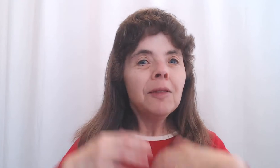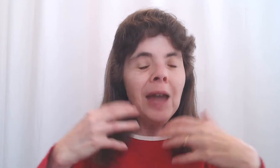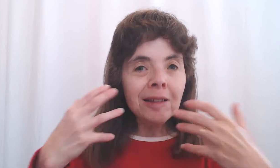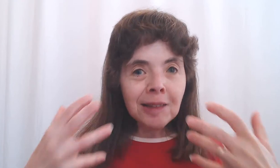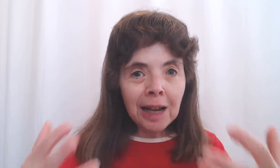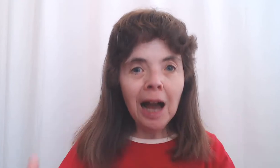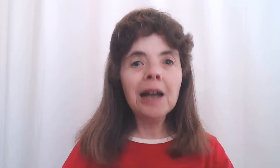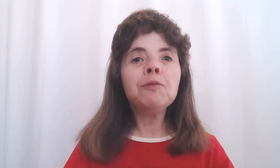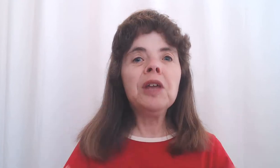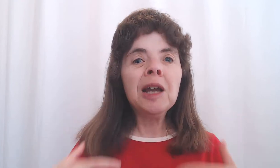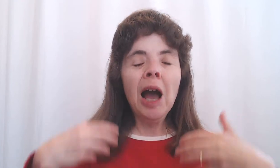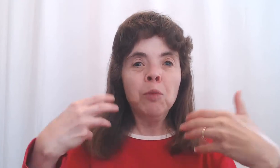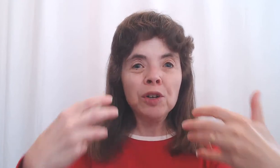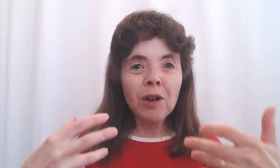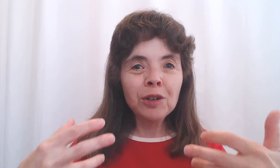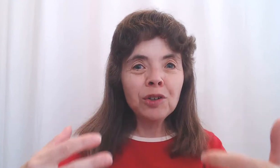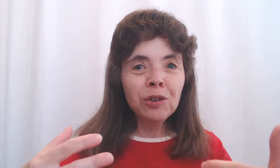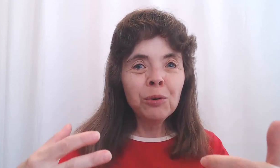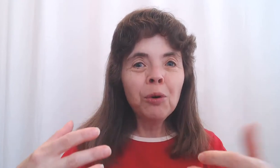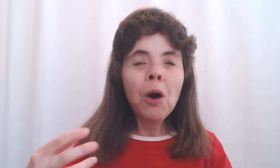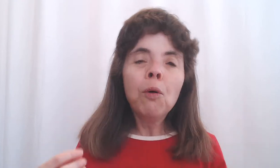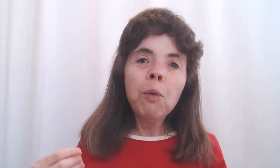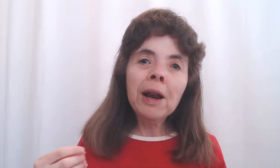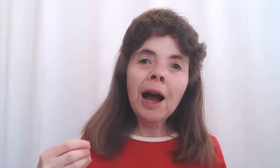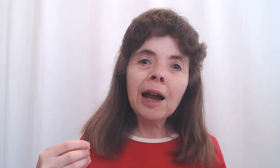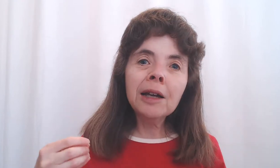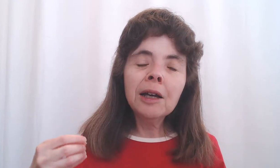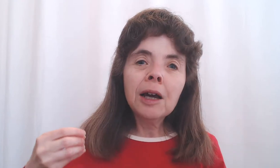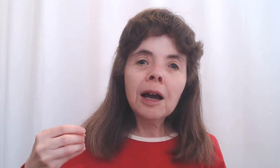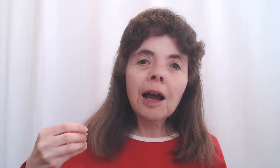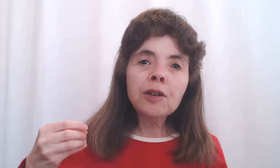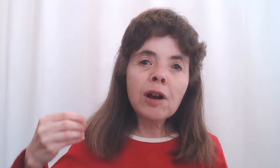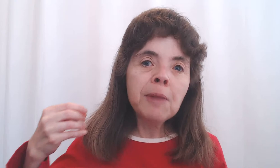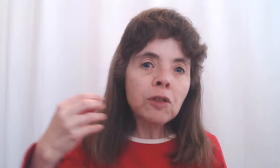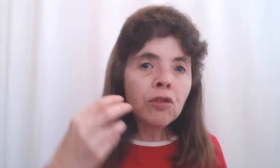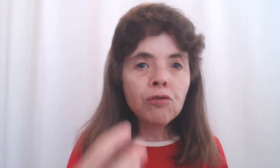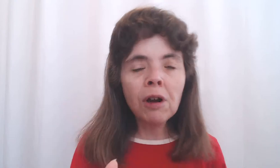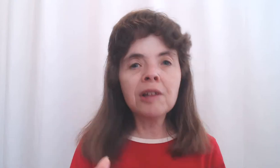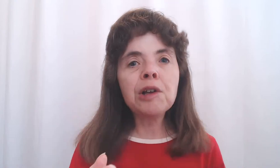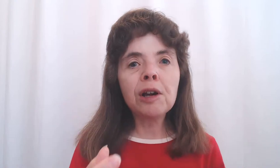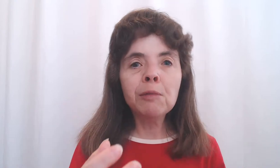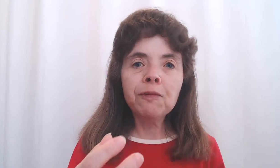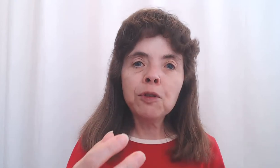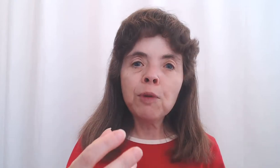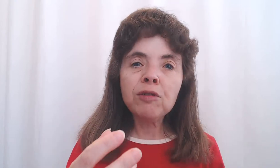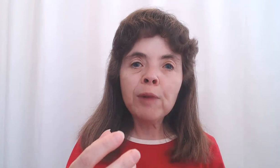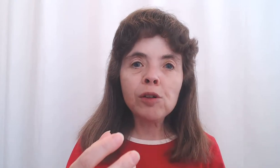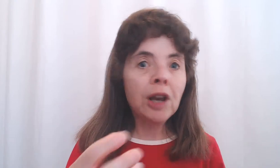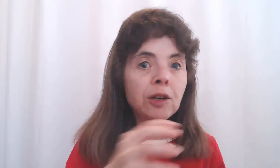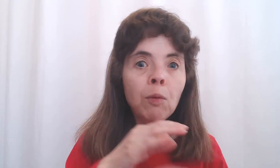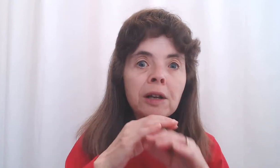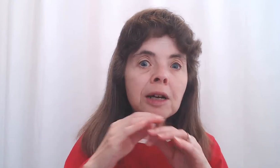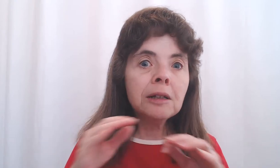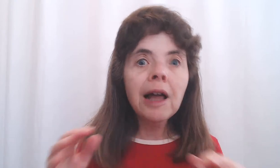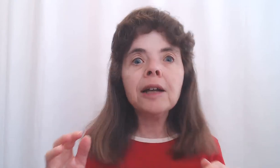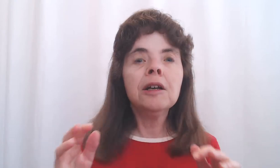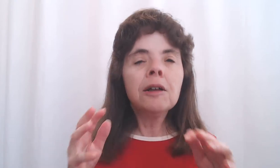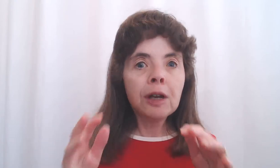That's the kind of thing I want to try to do when I try to make the strongest argument for the resurrection. I don't want to neglect the